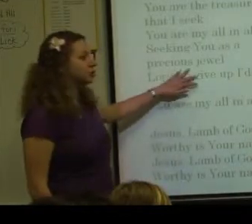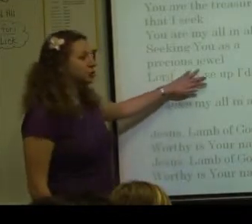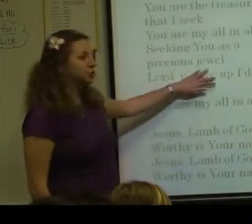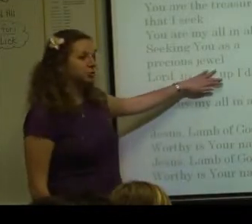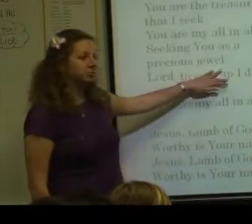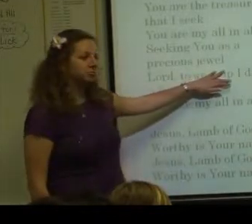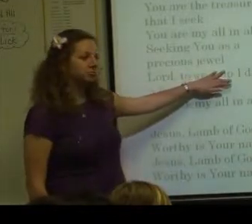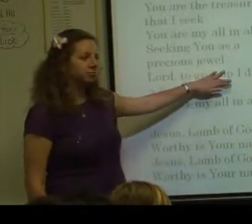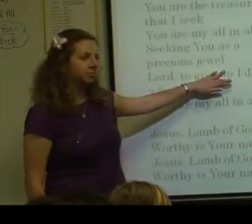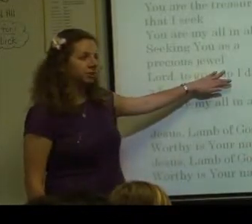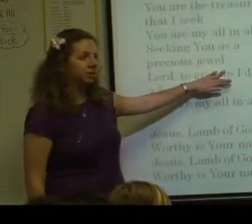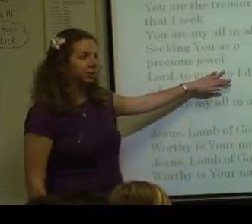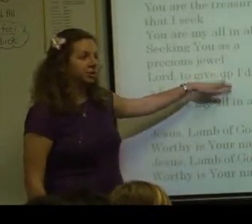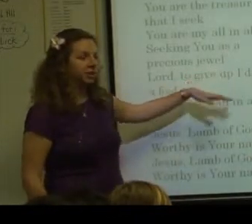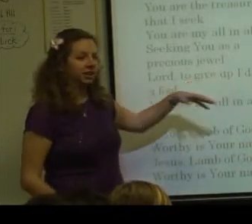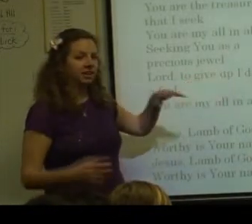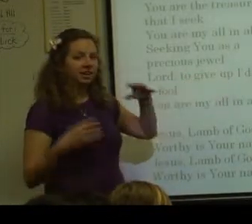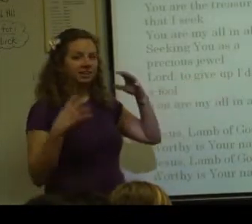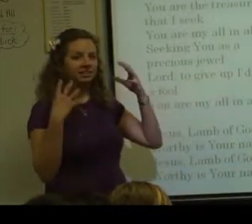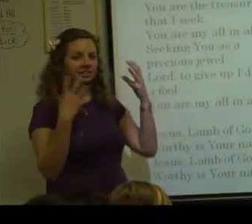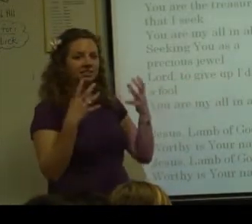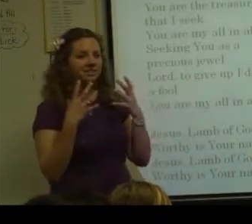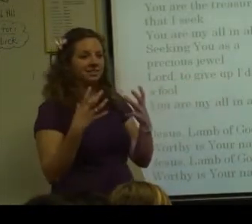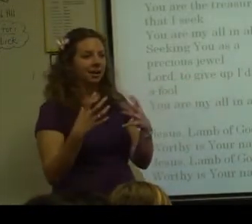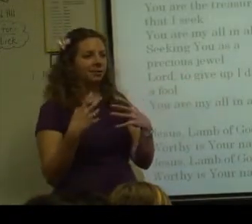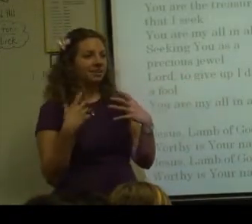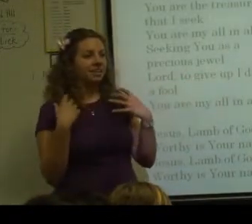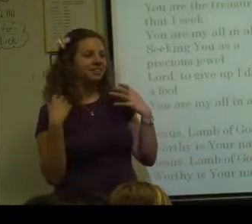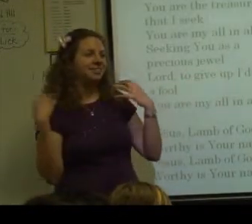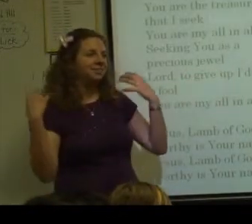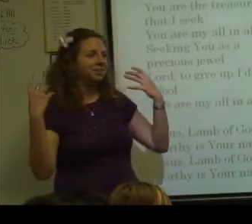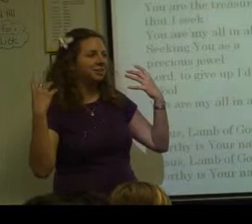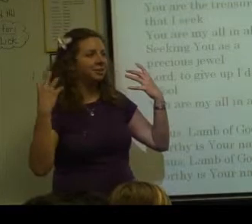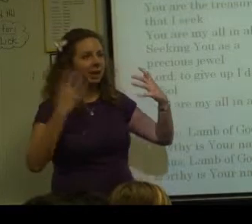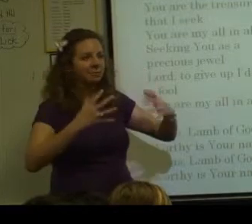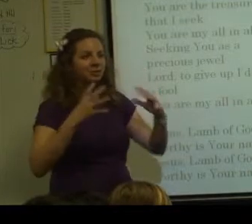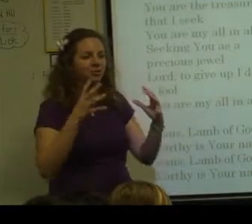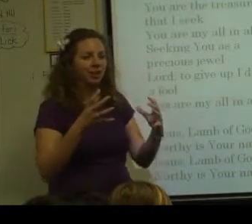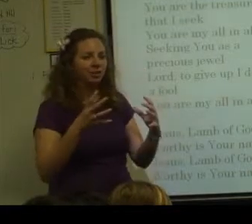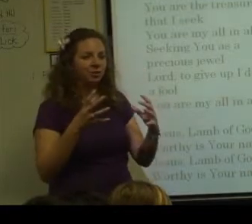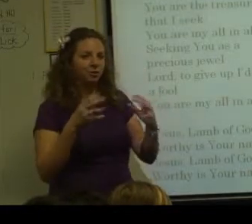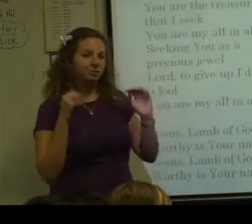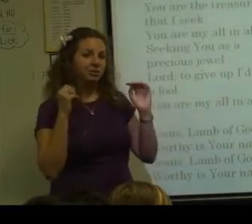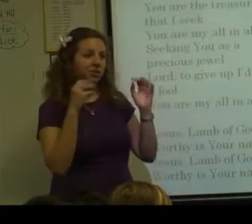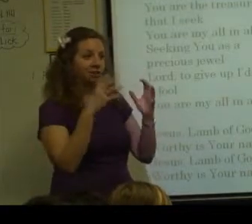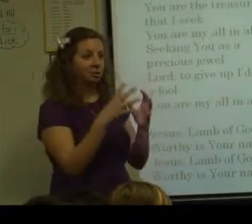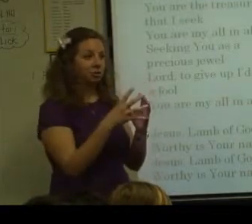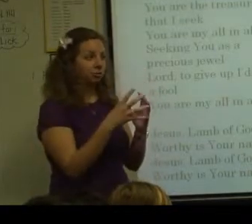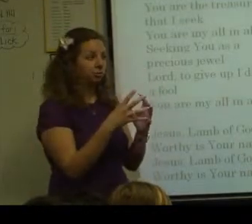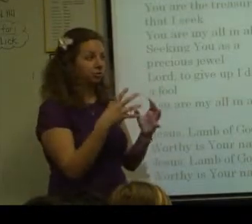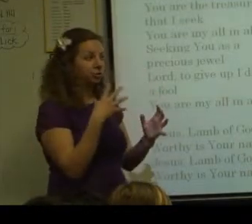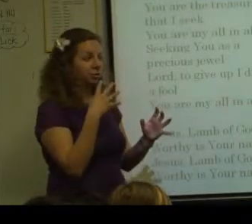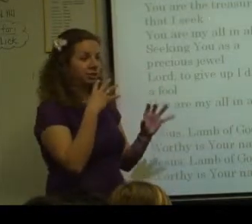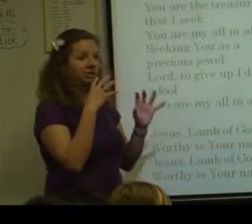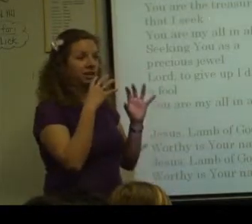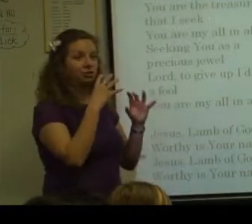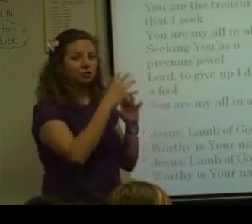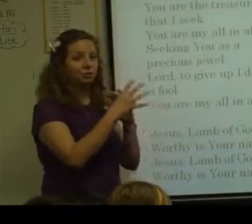precious jewel. You know, like, he sees this as that way, like he sees this as that much value. Is he talking about jewel? Do you want to assign jewel